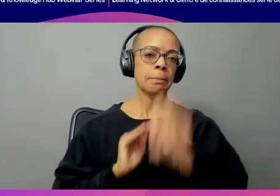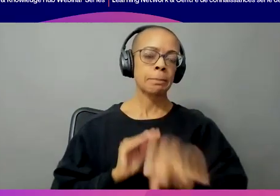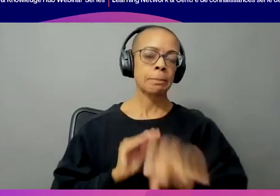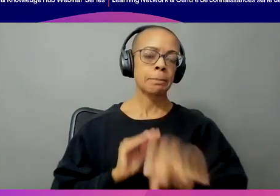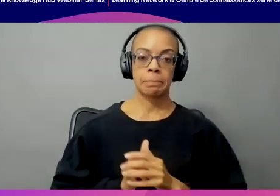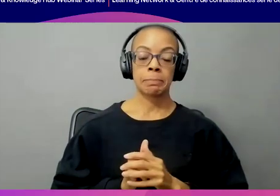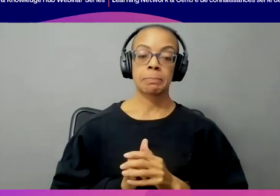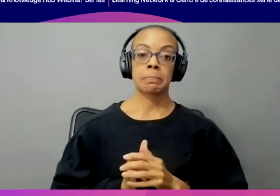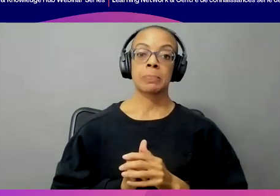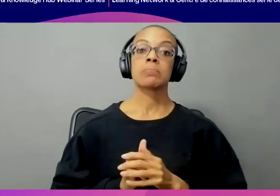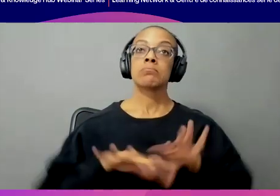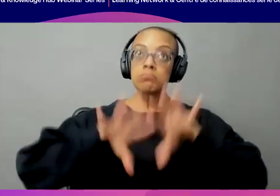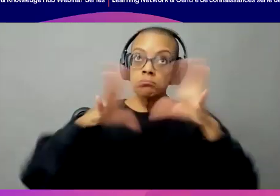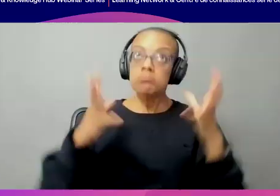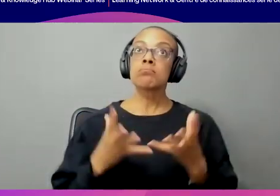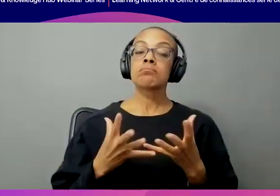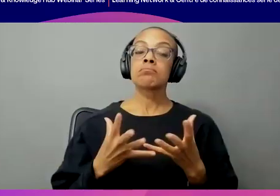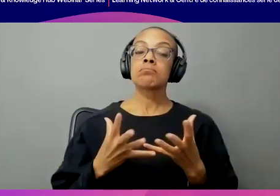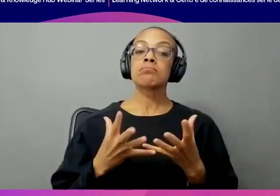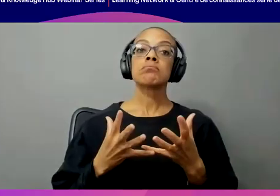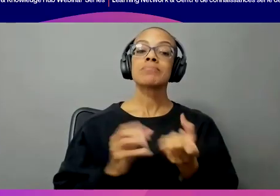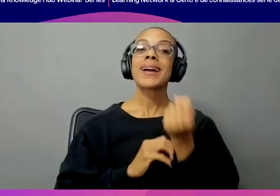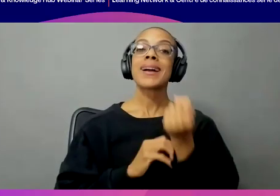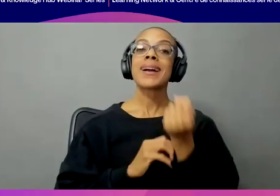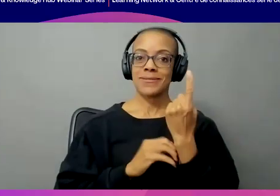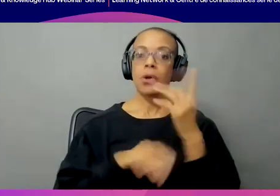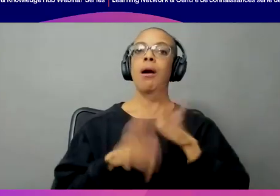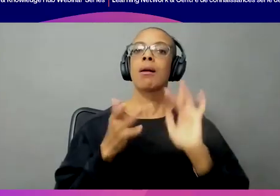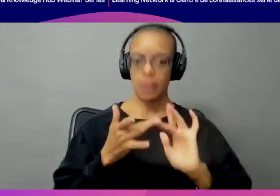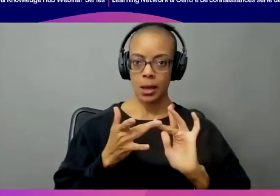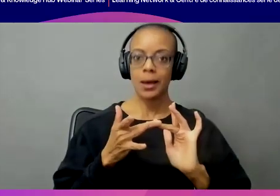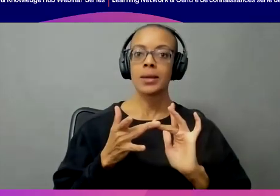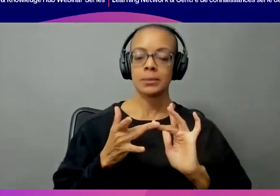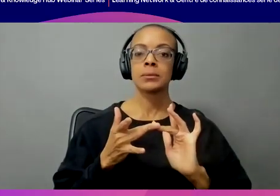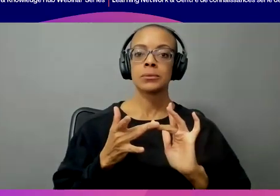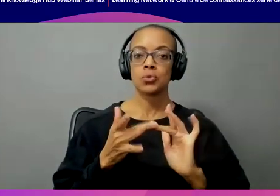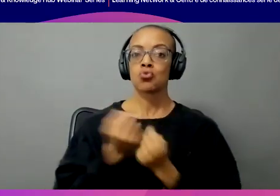told, we conducted 11 virtual online 10-week support groups